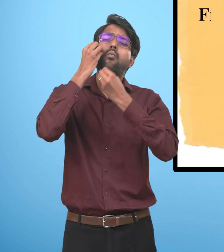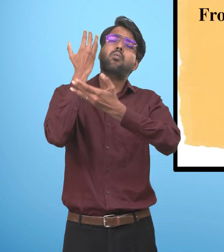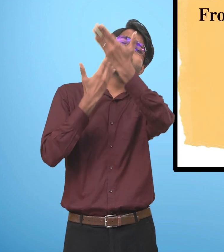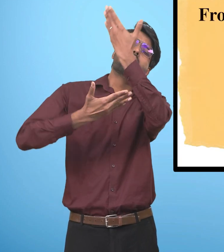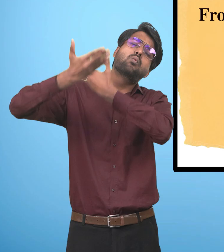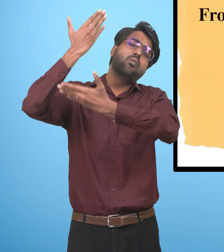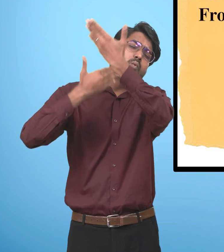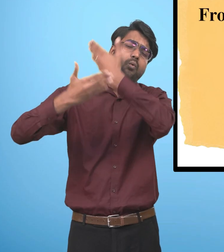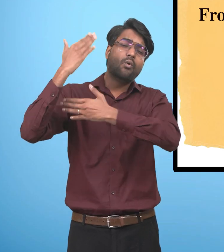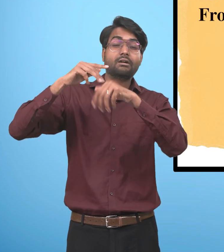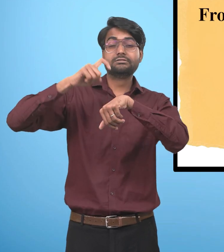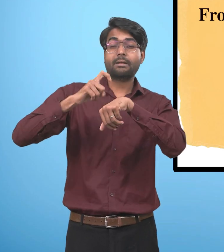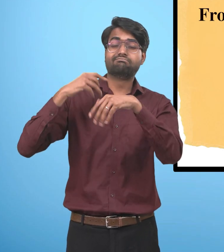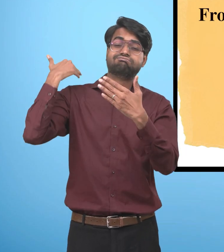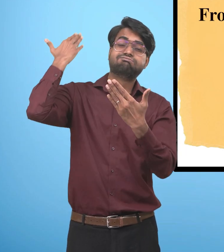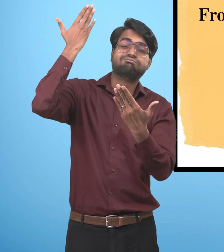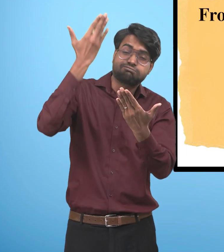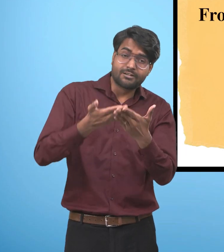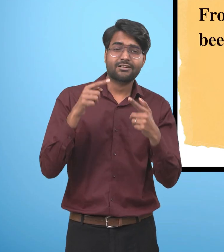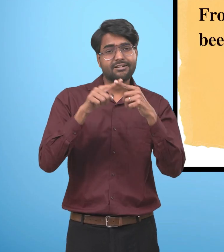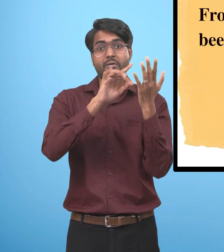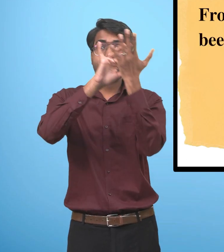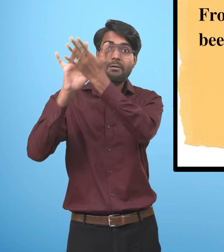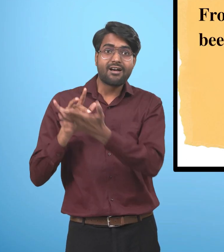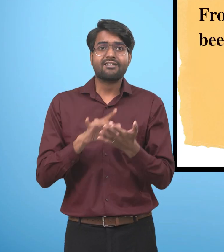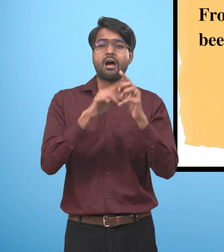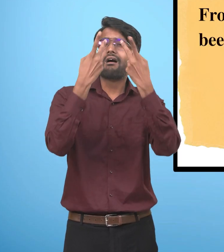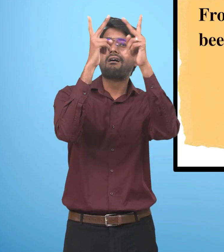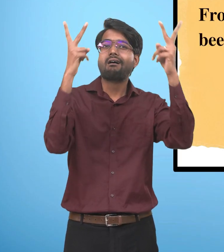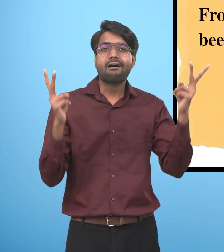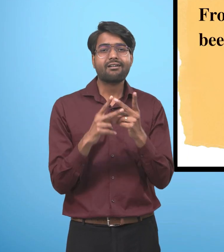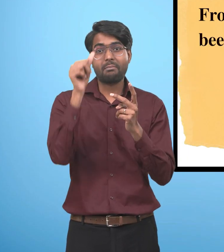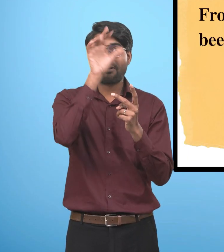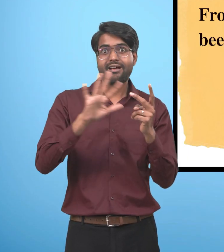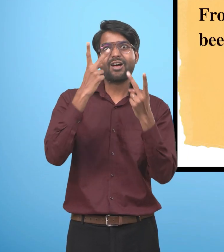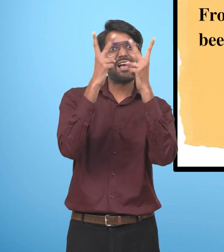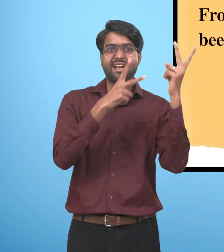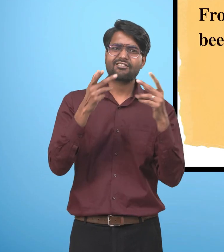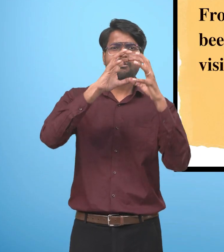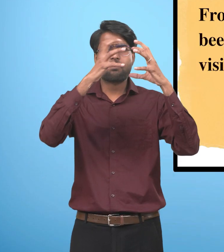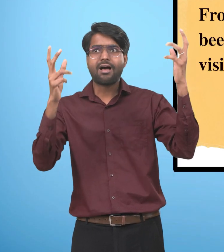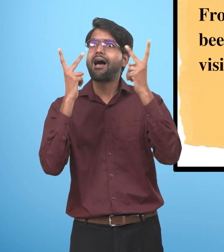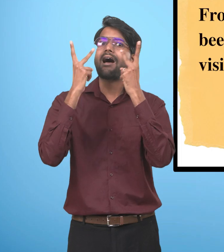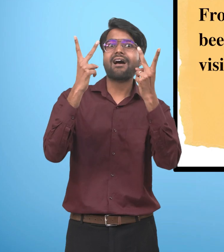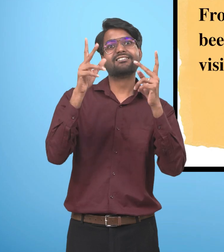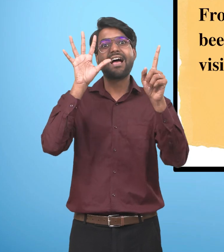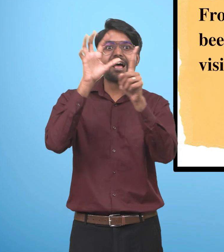From ancient times, various names have been used across India for the planets visible to the naked